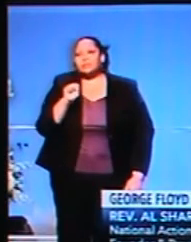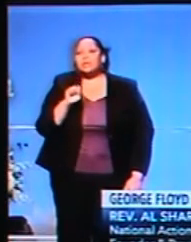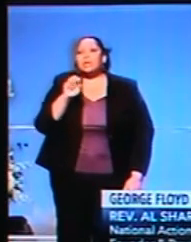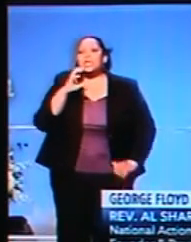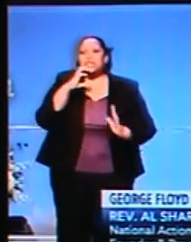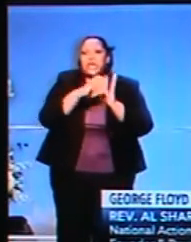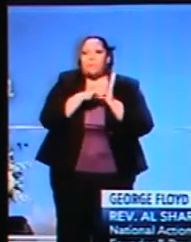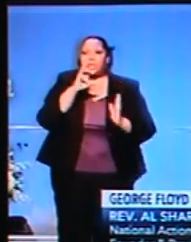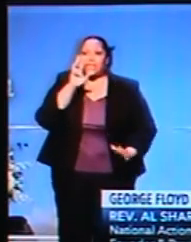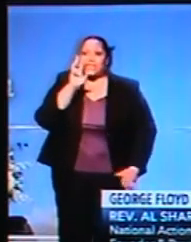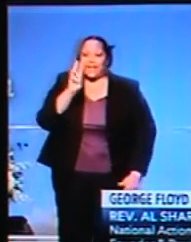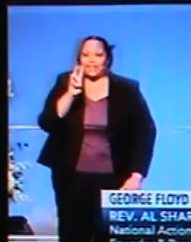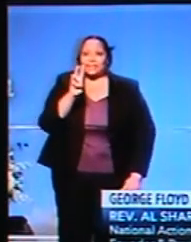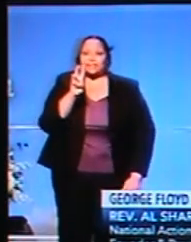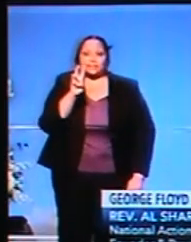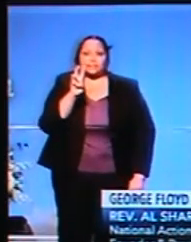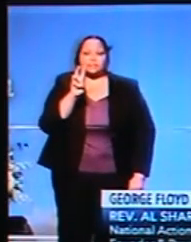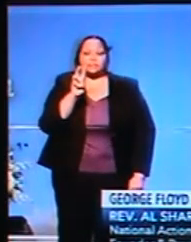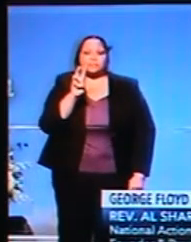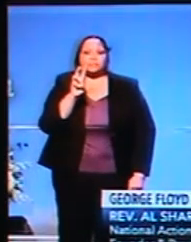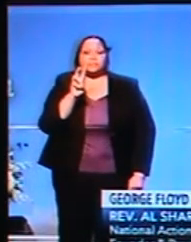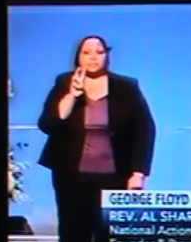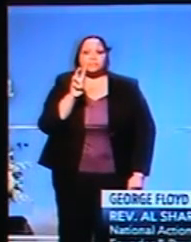6th chapter.